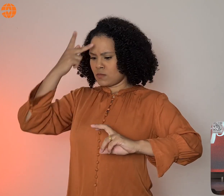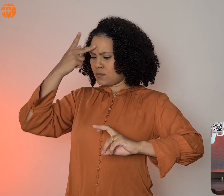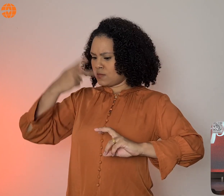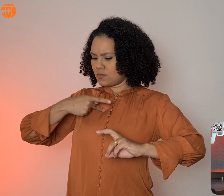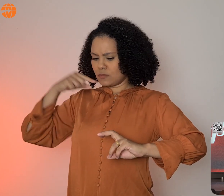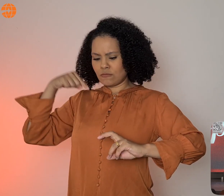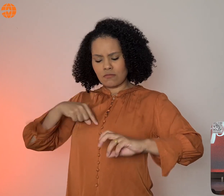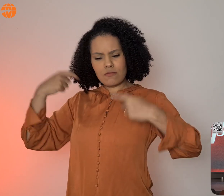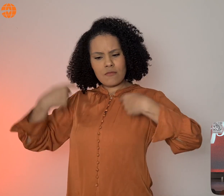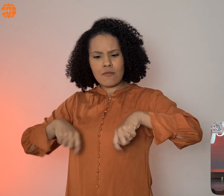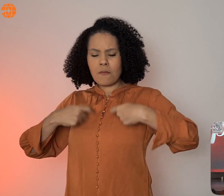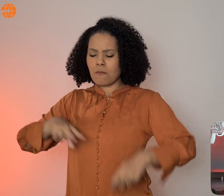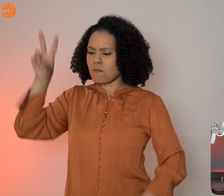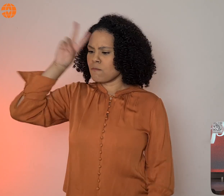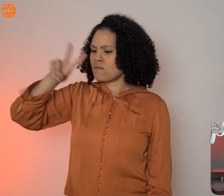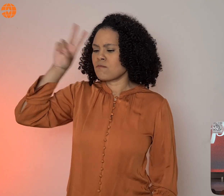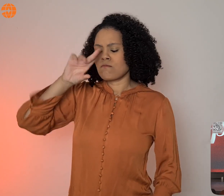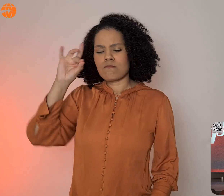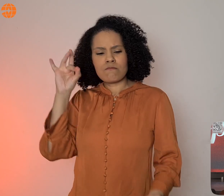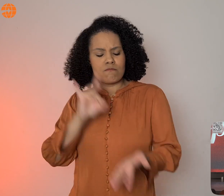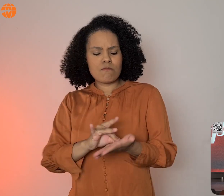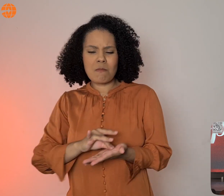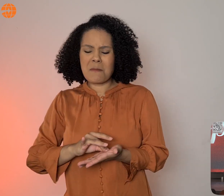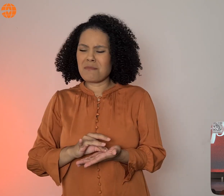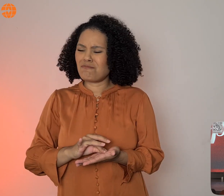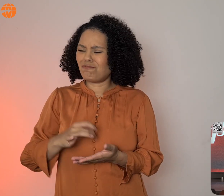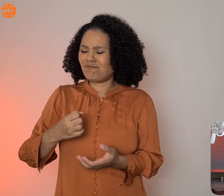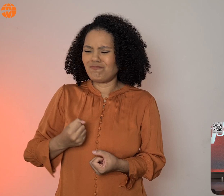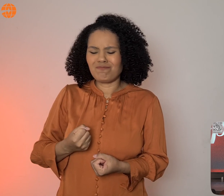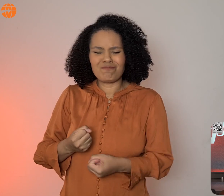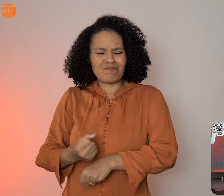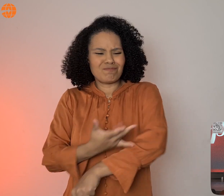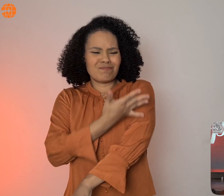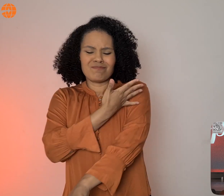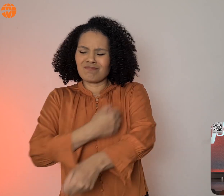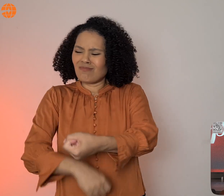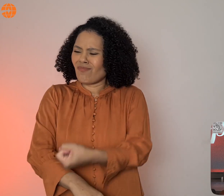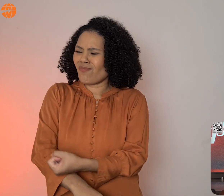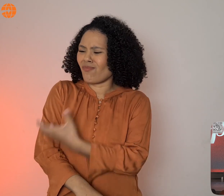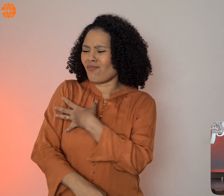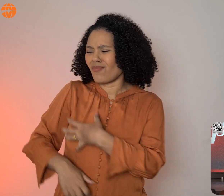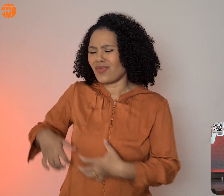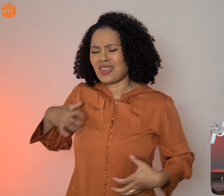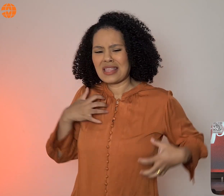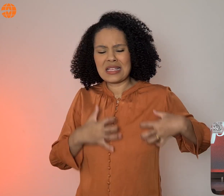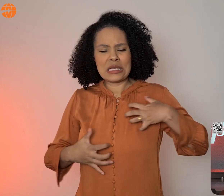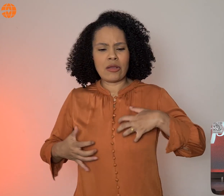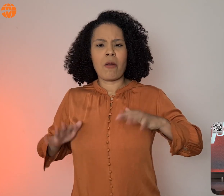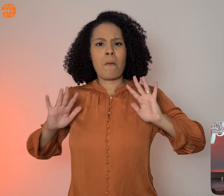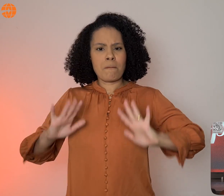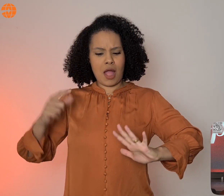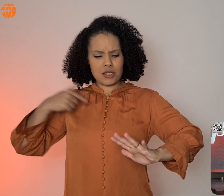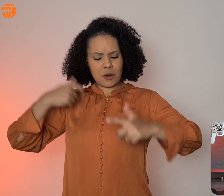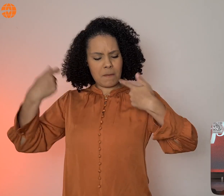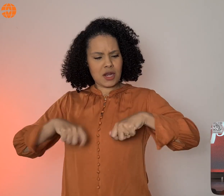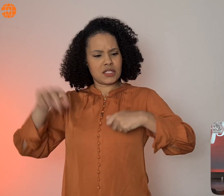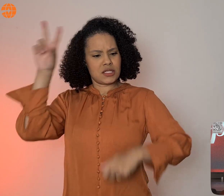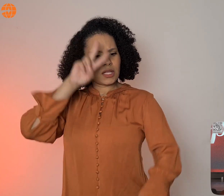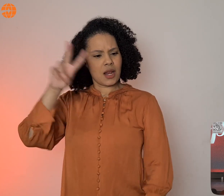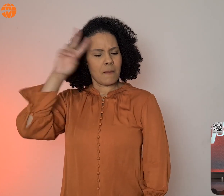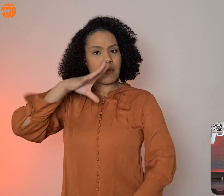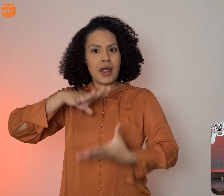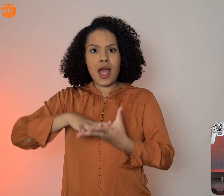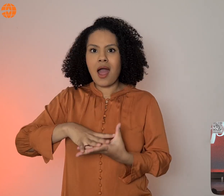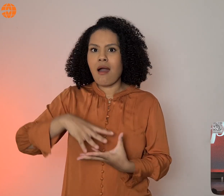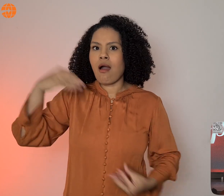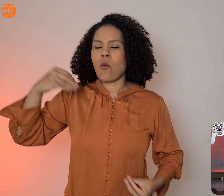aquilo que você precisa saber que é verdadeiro, mesmo quando os seus sentimentos estão todos confusos. Your soul needs you to preach to